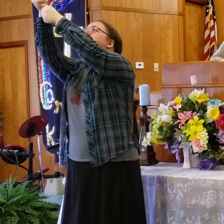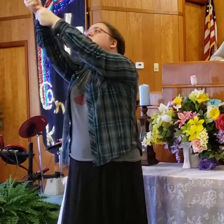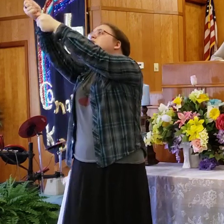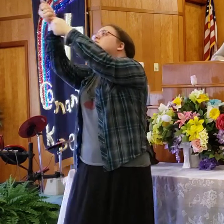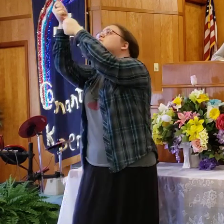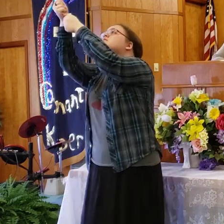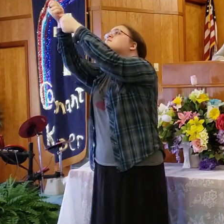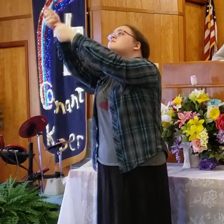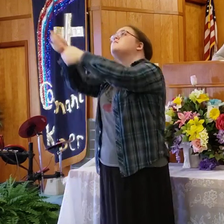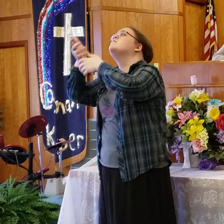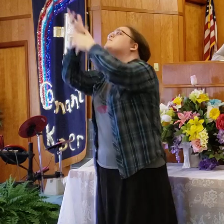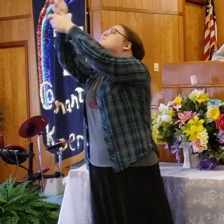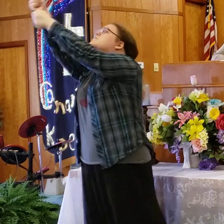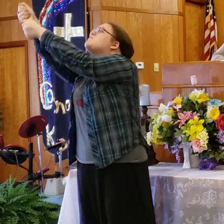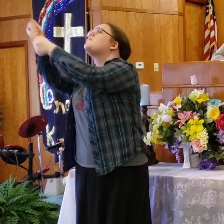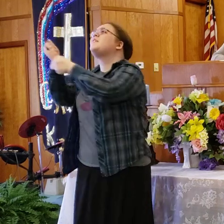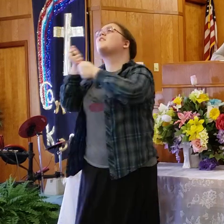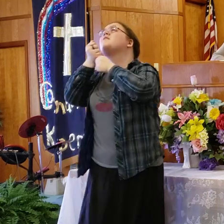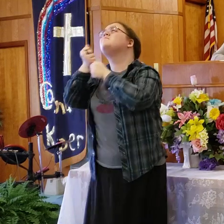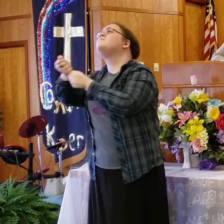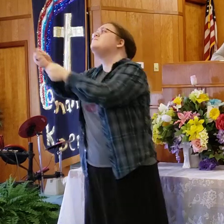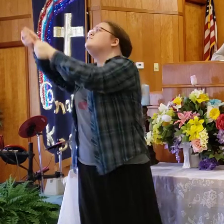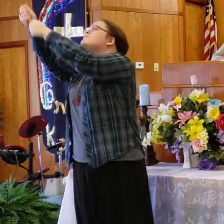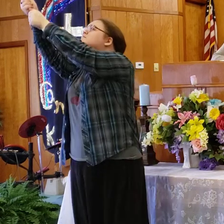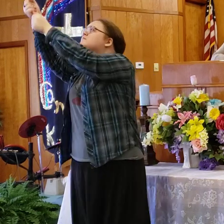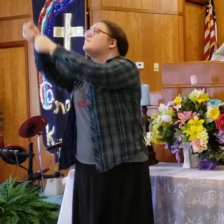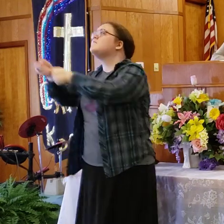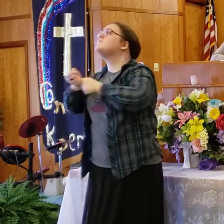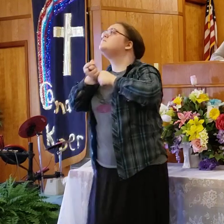you. I trust you,